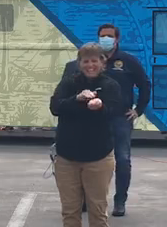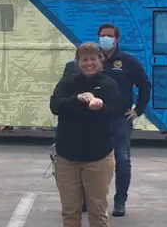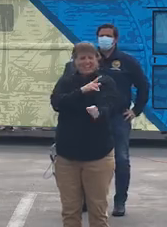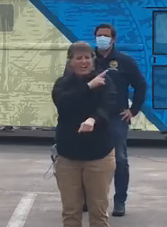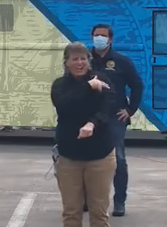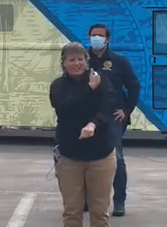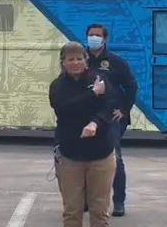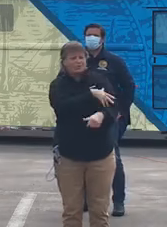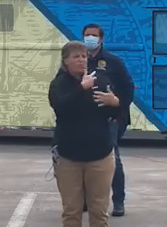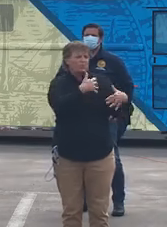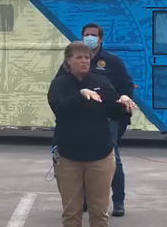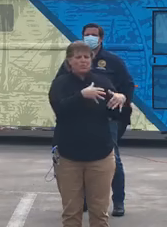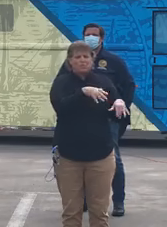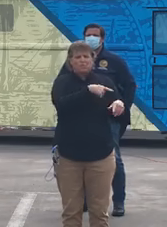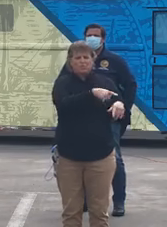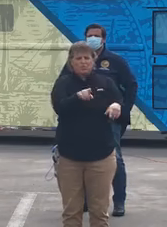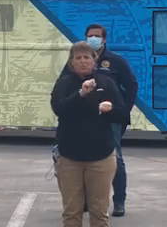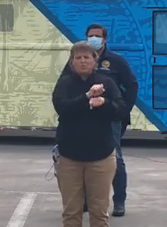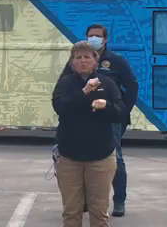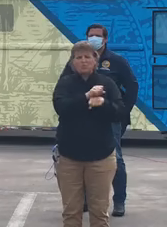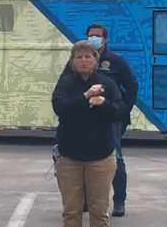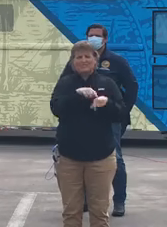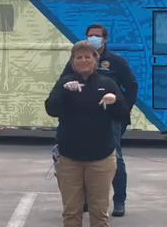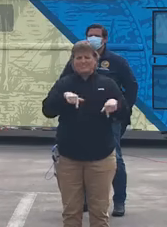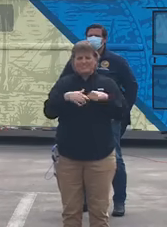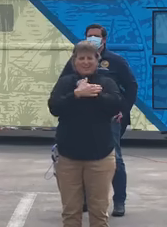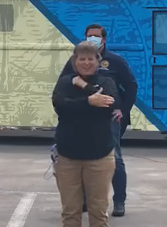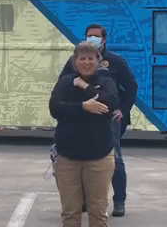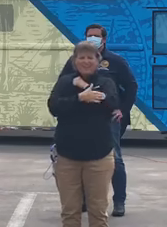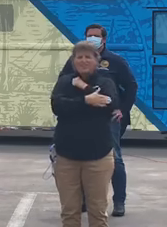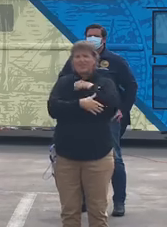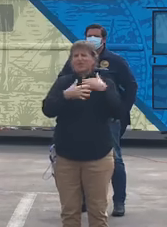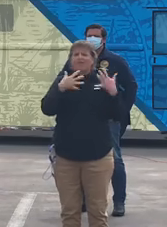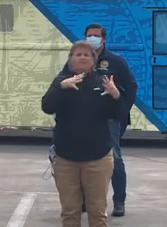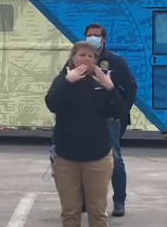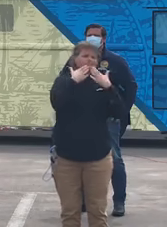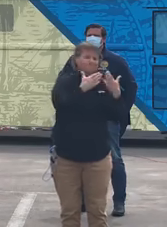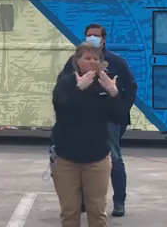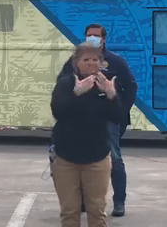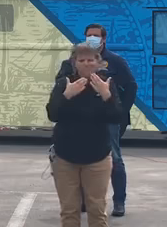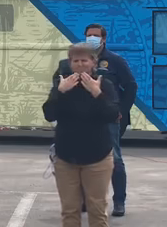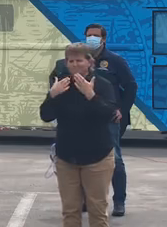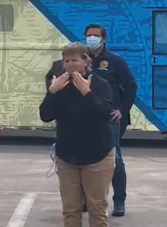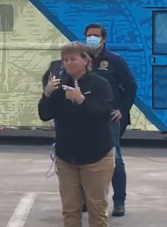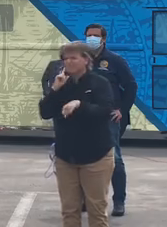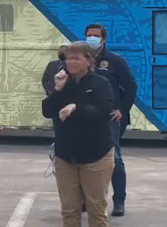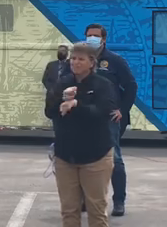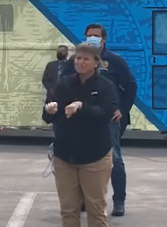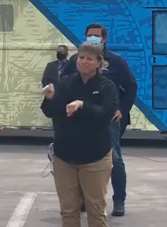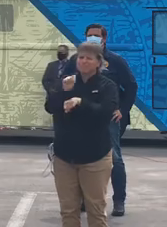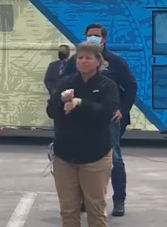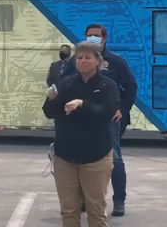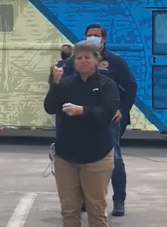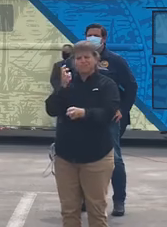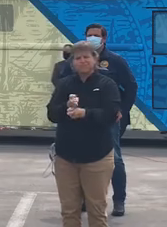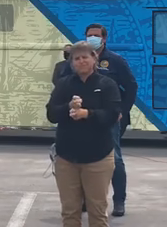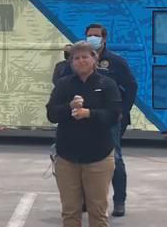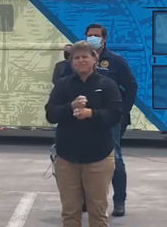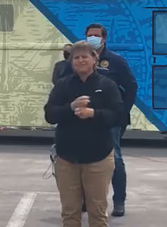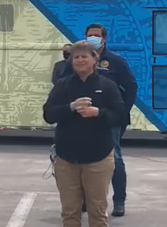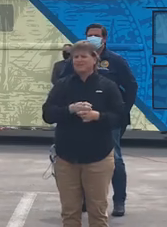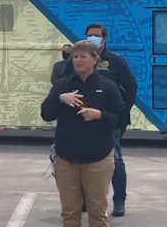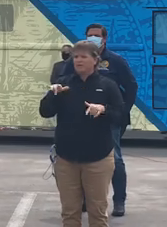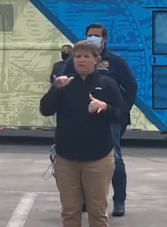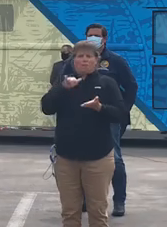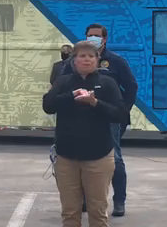Dade hospitals. They've been on the front lines here, and they've done a fantastic job with an impossible task. And so,